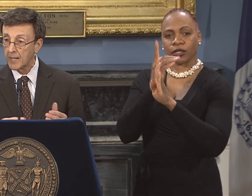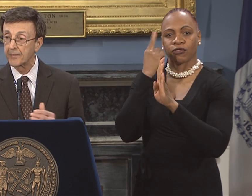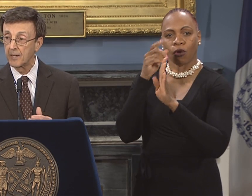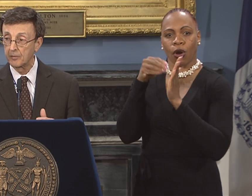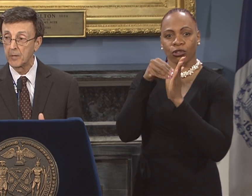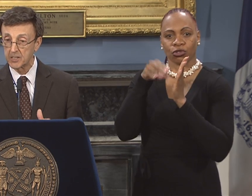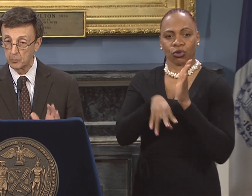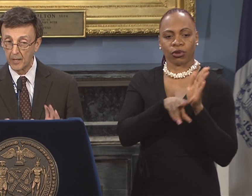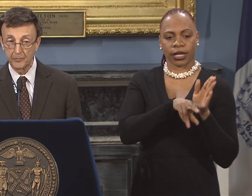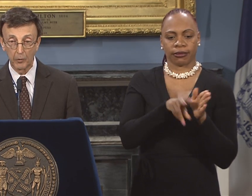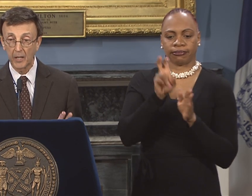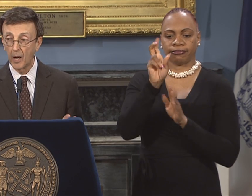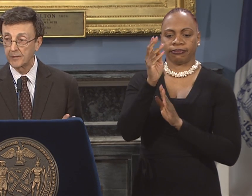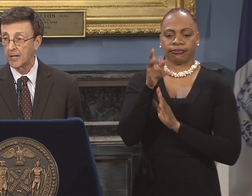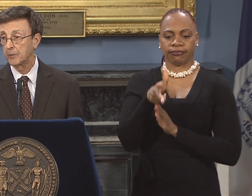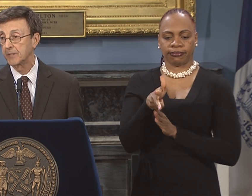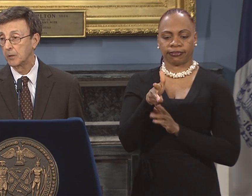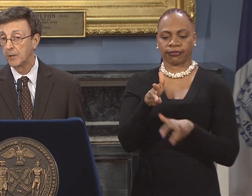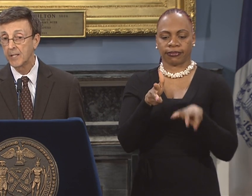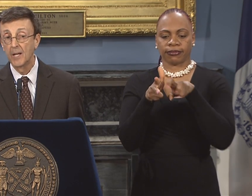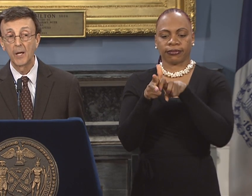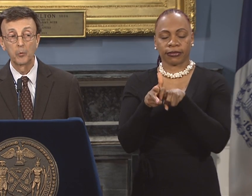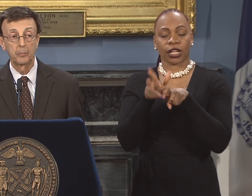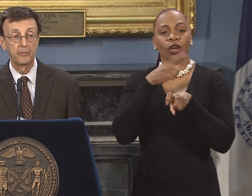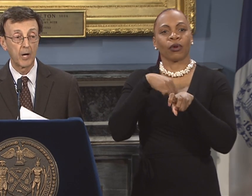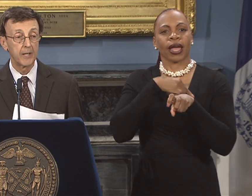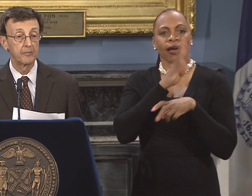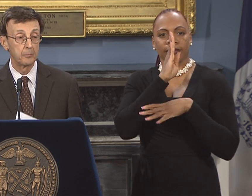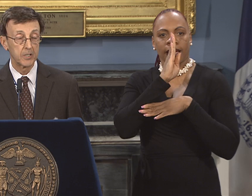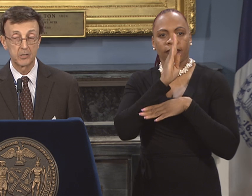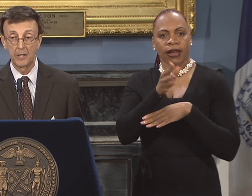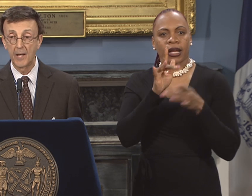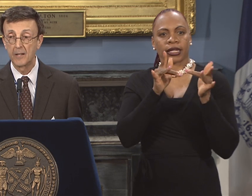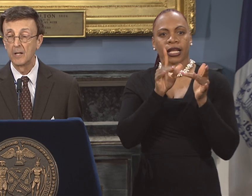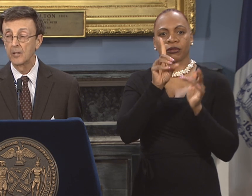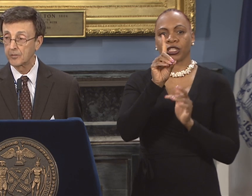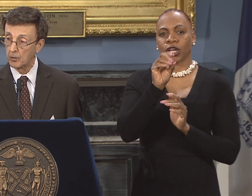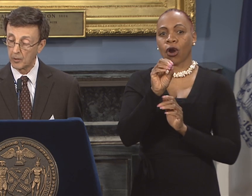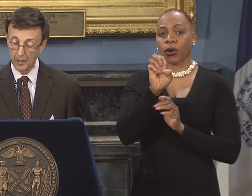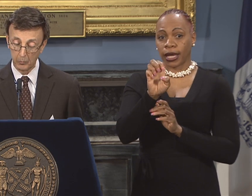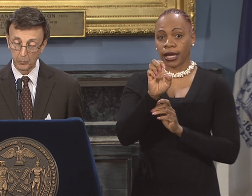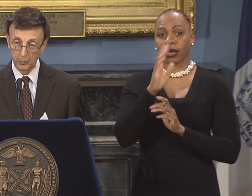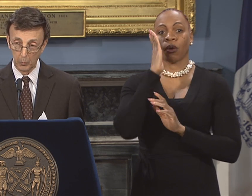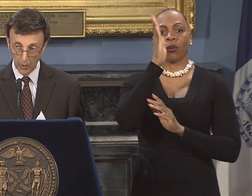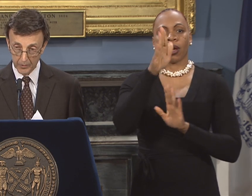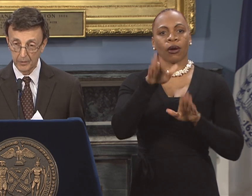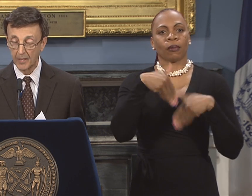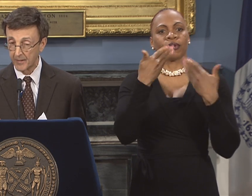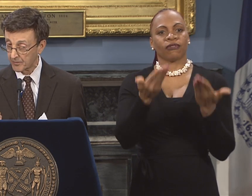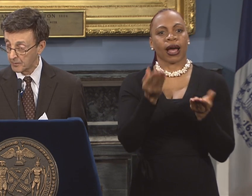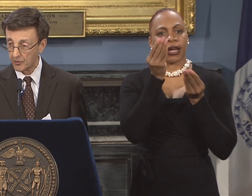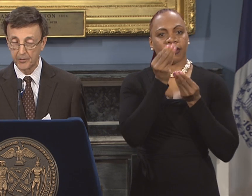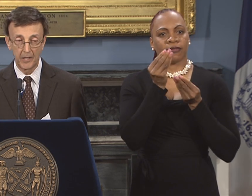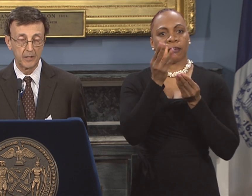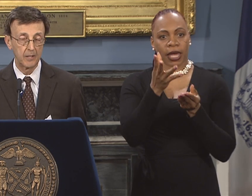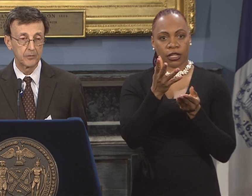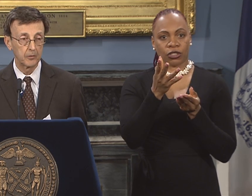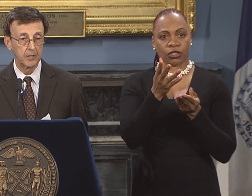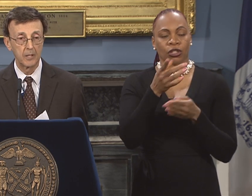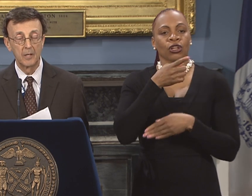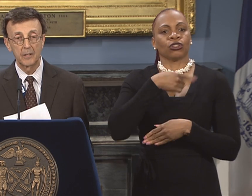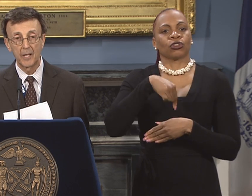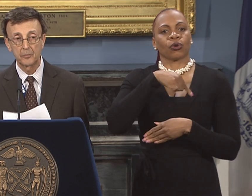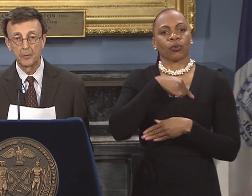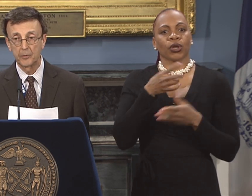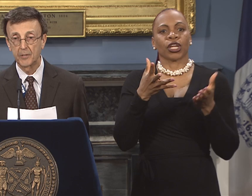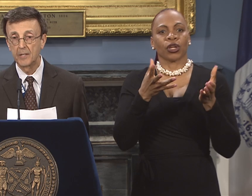we will get that information. We have direct contact with DOE, and we'll provide information on that. So we want, I think as the mayor said, and